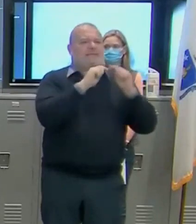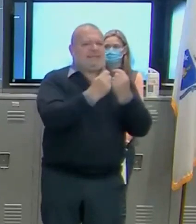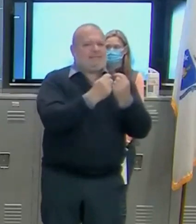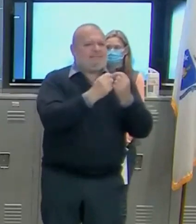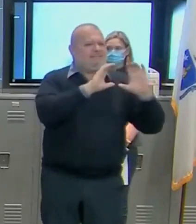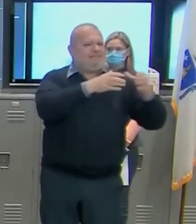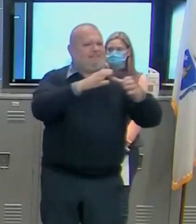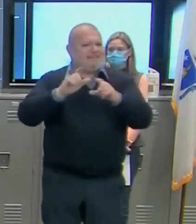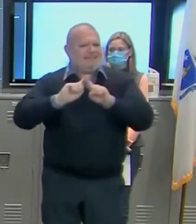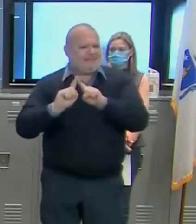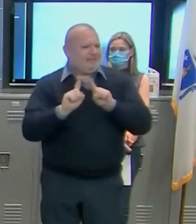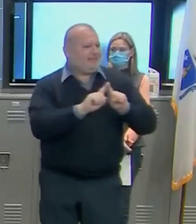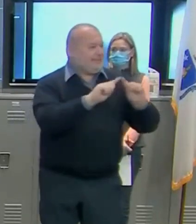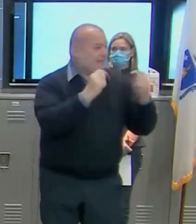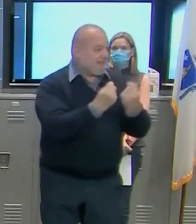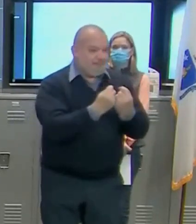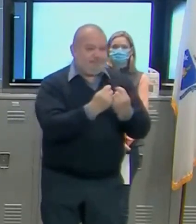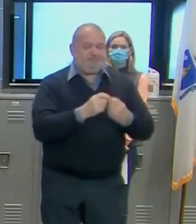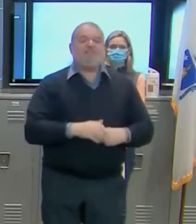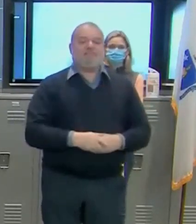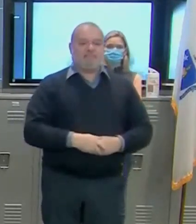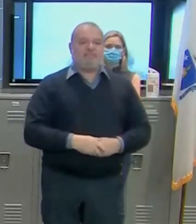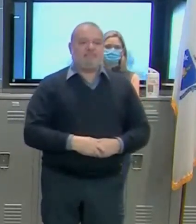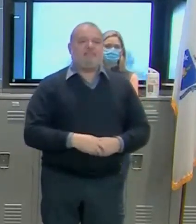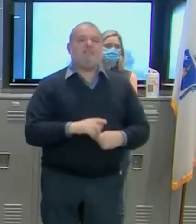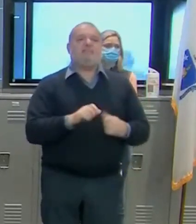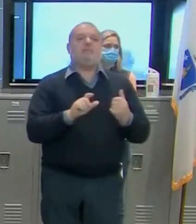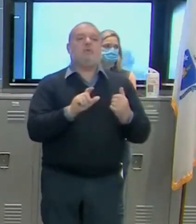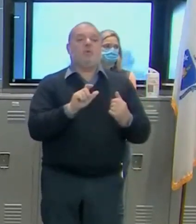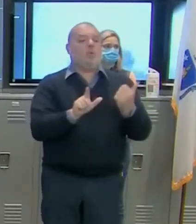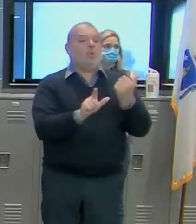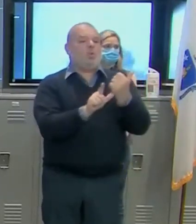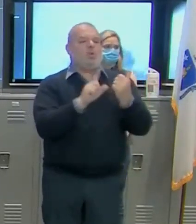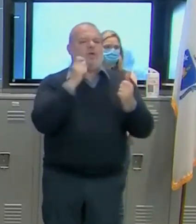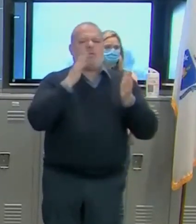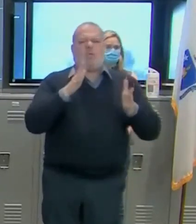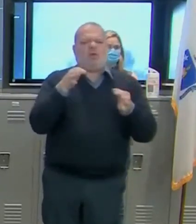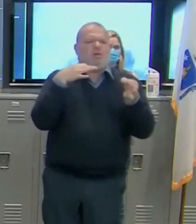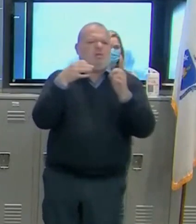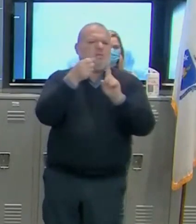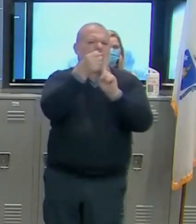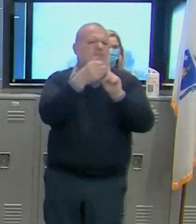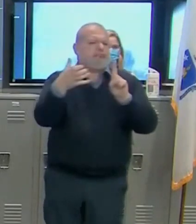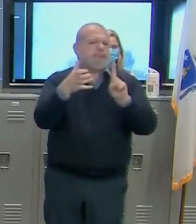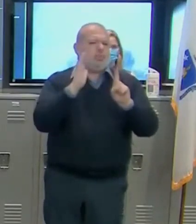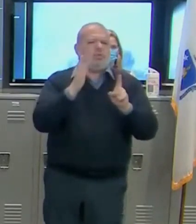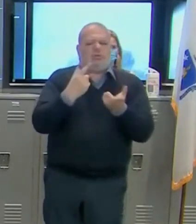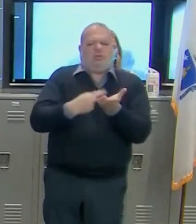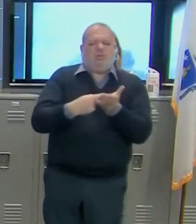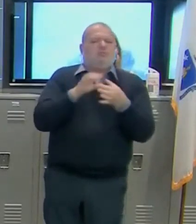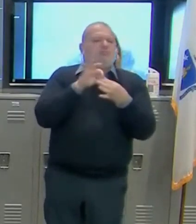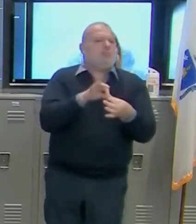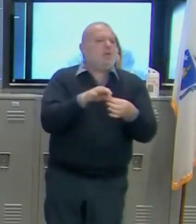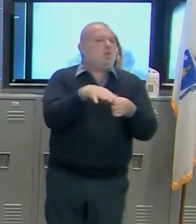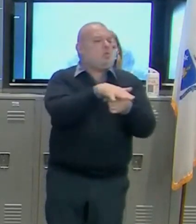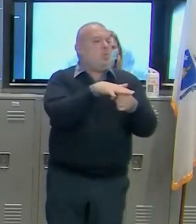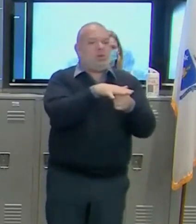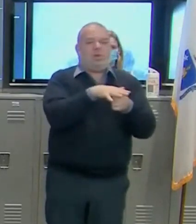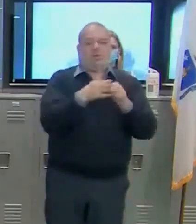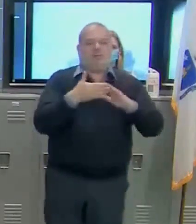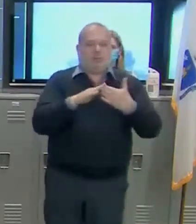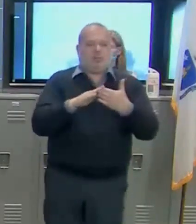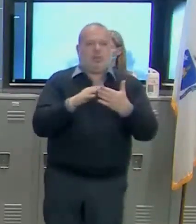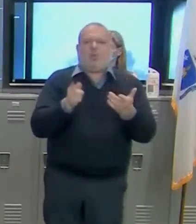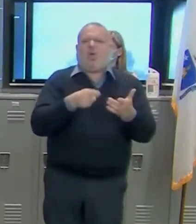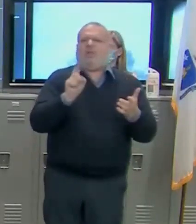more about some of the conversations we've had and the support we've been providing to local communities over the course of the day, and we'll continue to do into